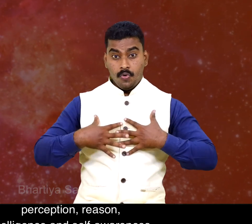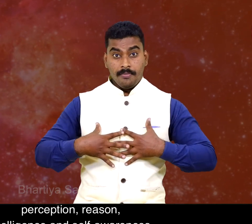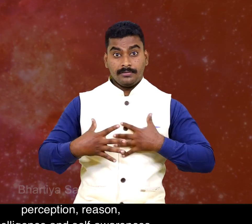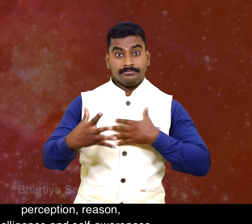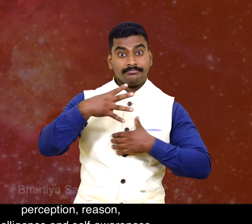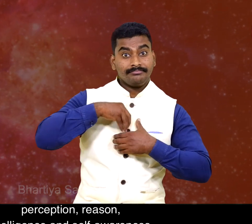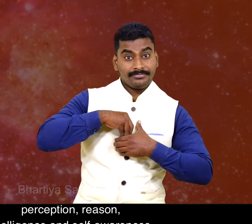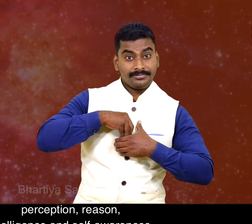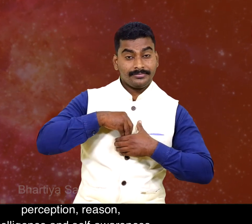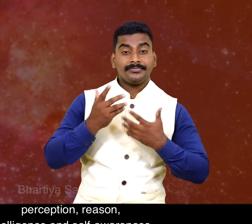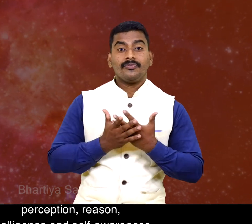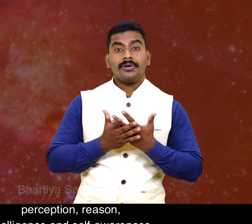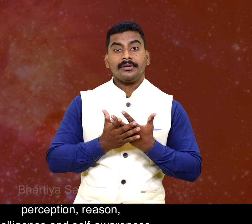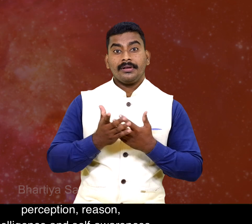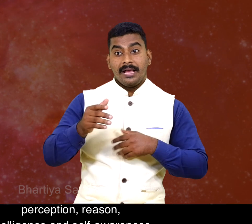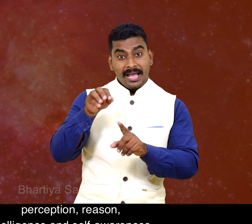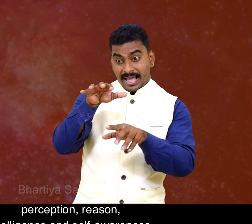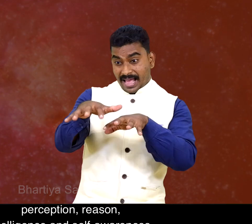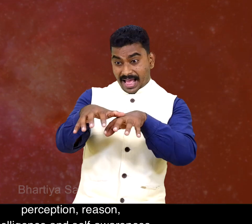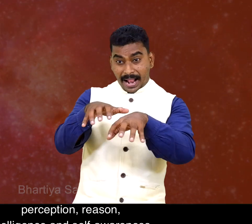reason, intelligence, and self awareness.